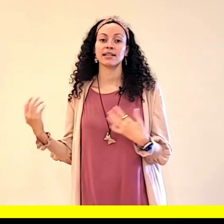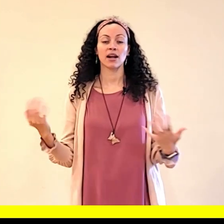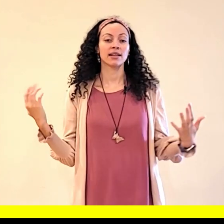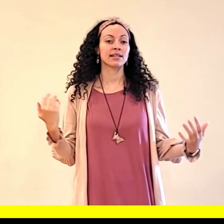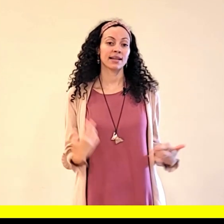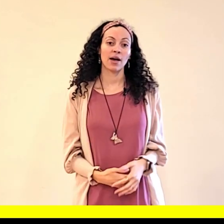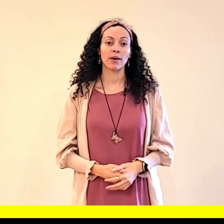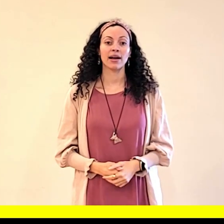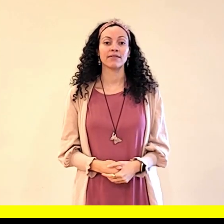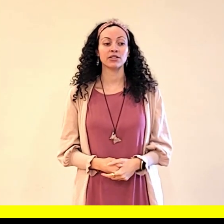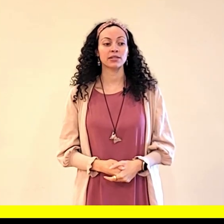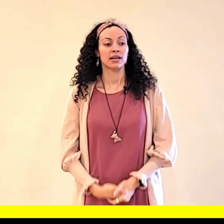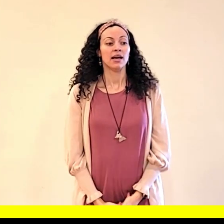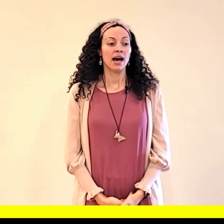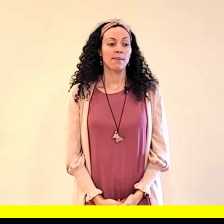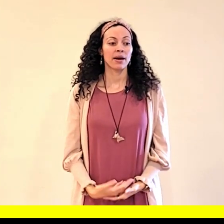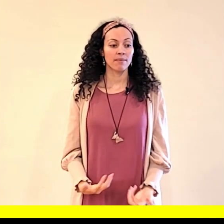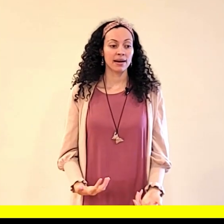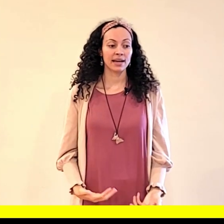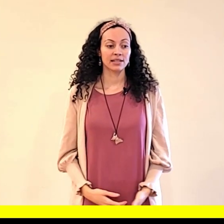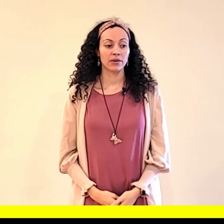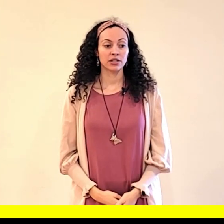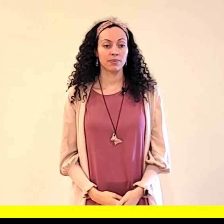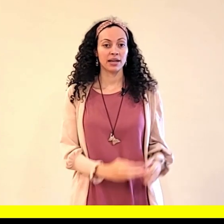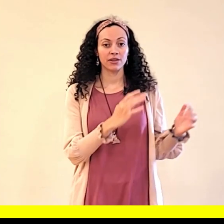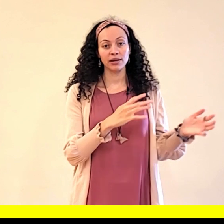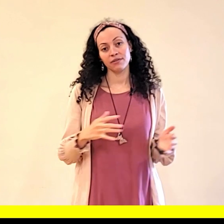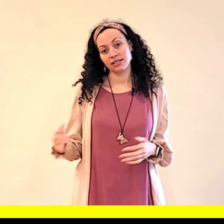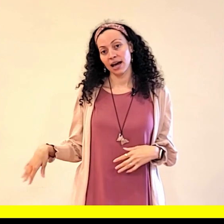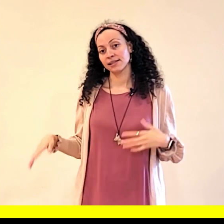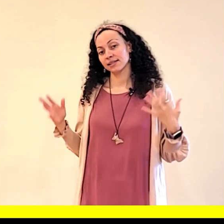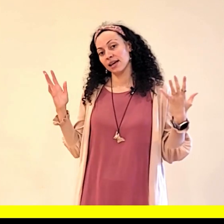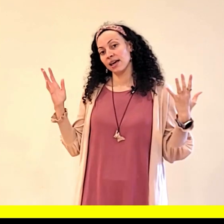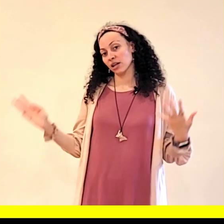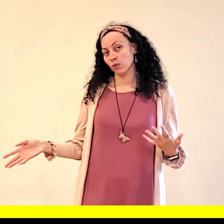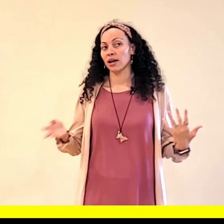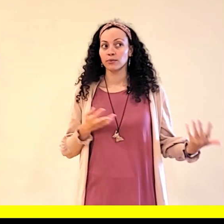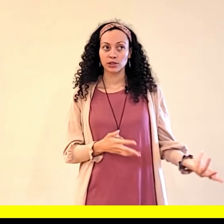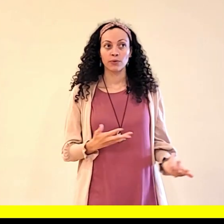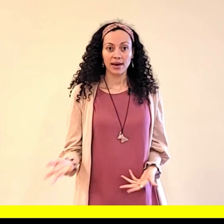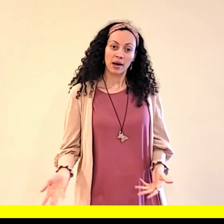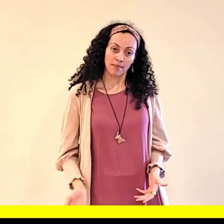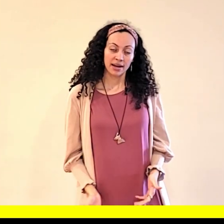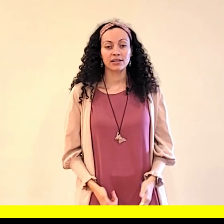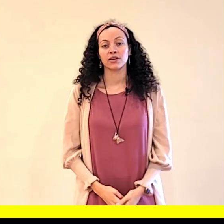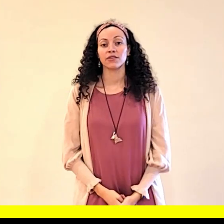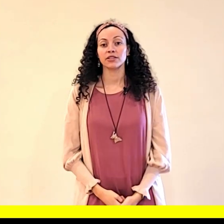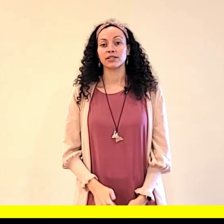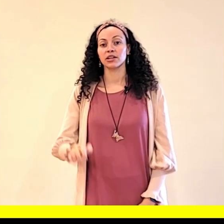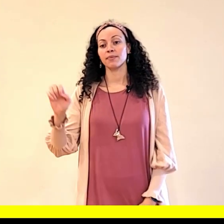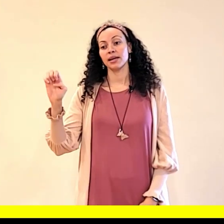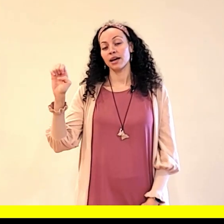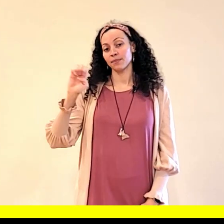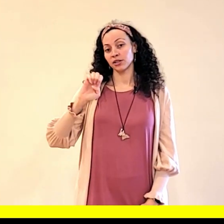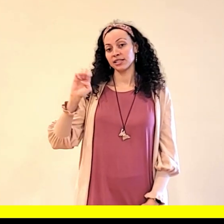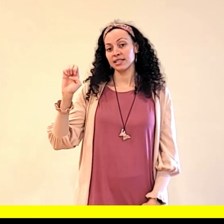car accidents and all these things to help our individuals. Paramedic is going to be 3 different signs in one, which will make paramedic. So first,